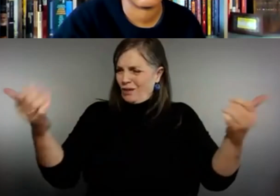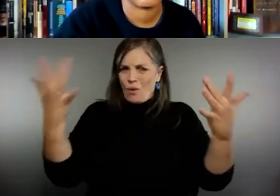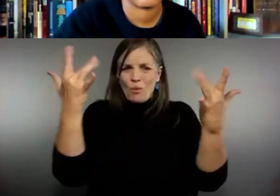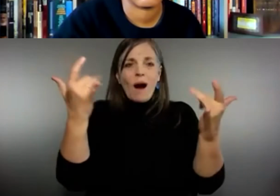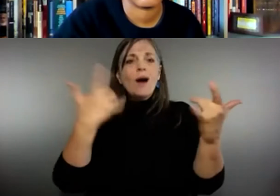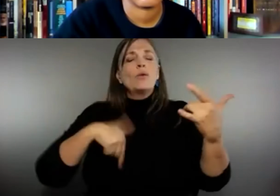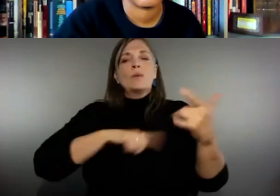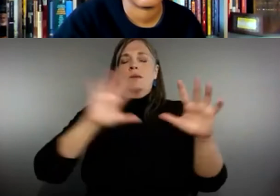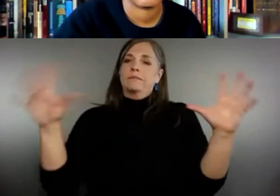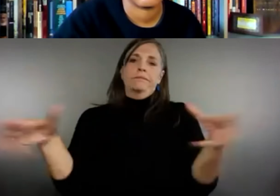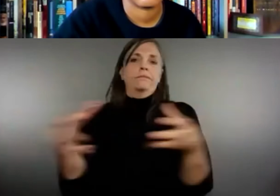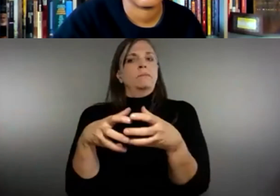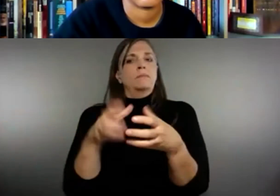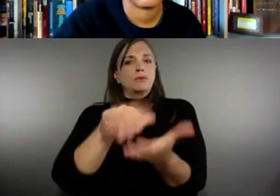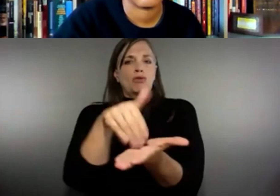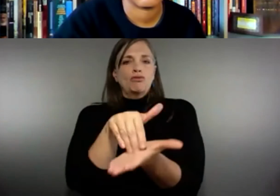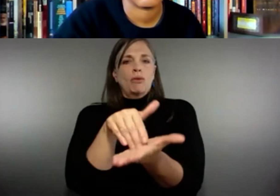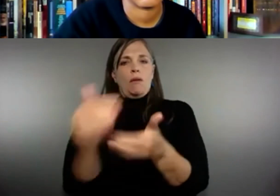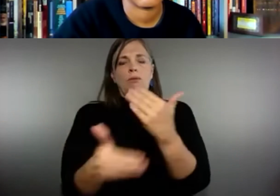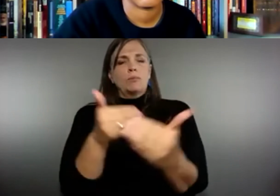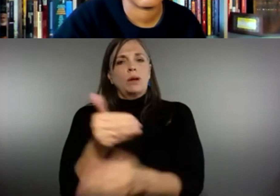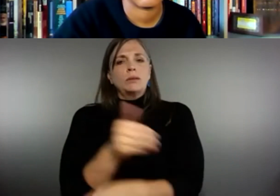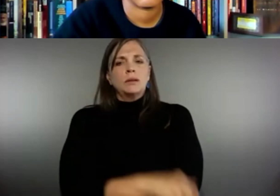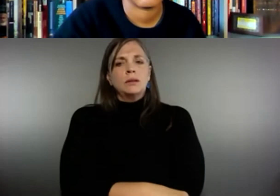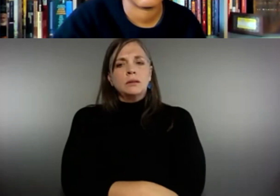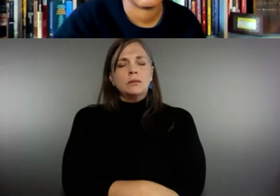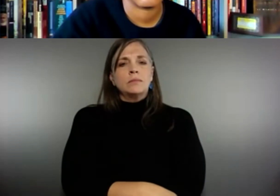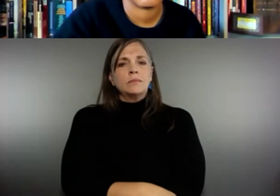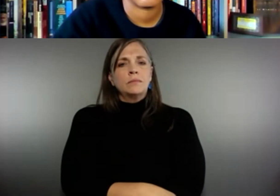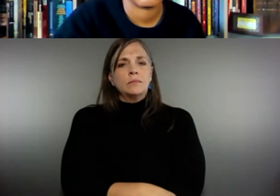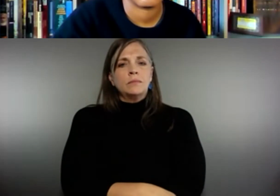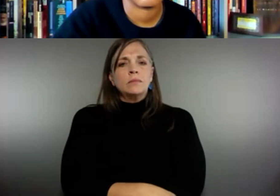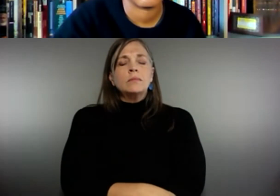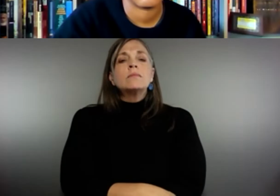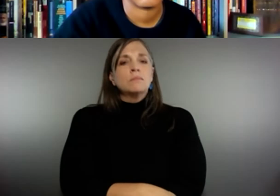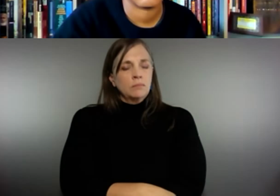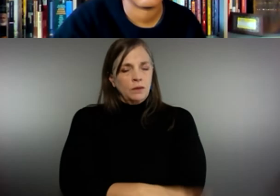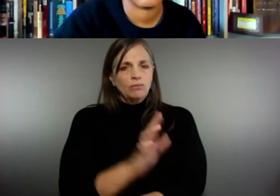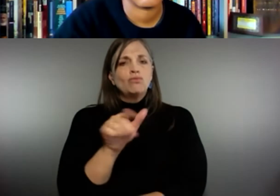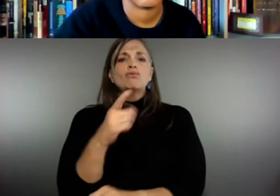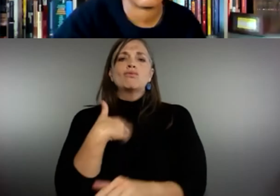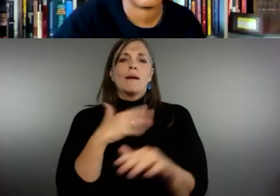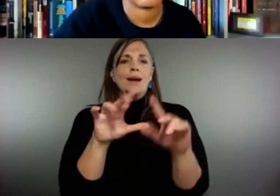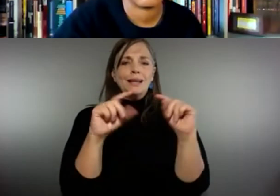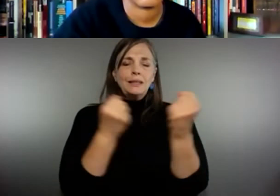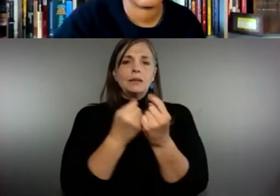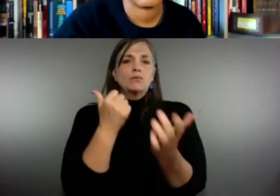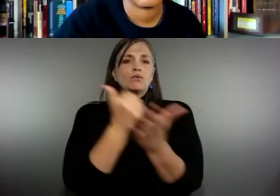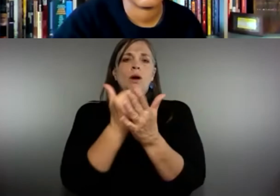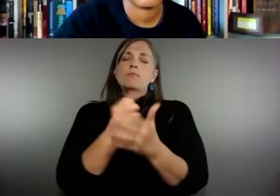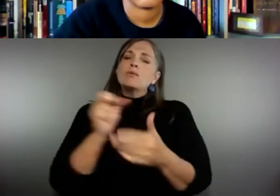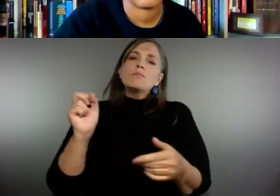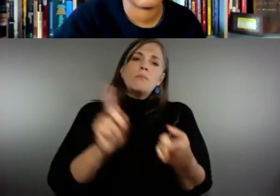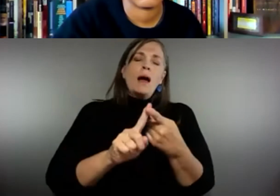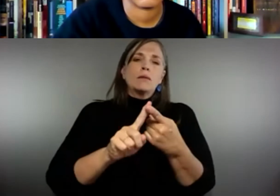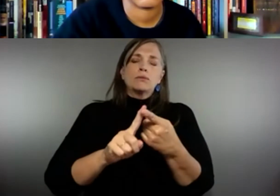centralize the process and have you have a team to get you back on your feet to the level that